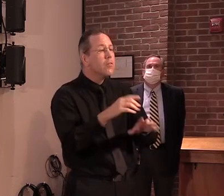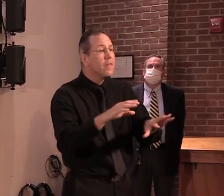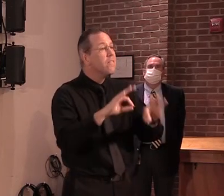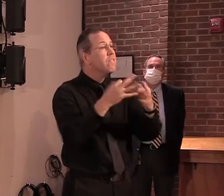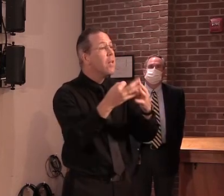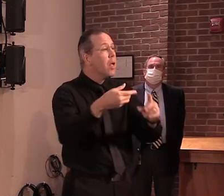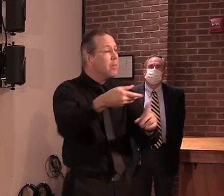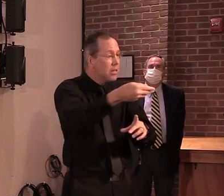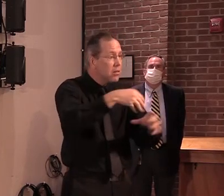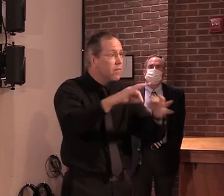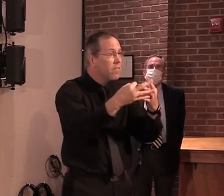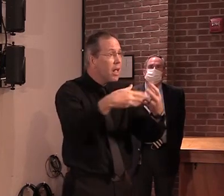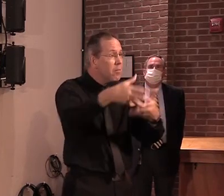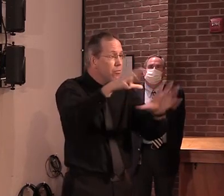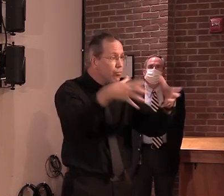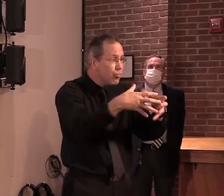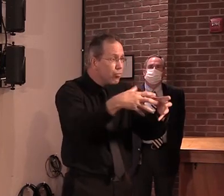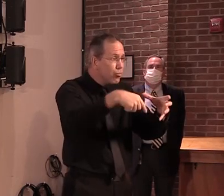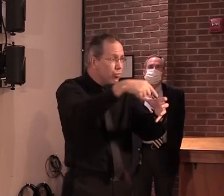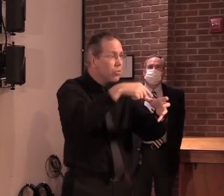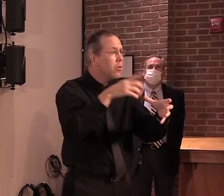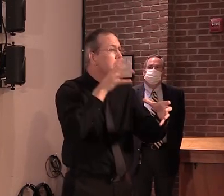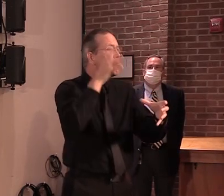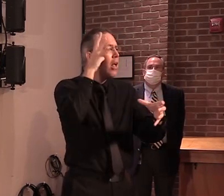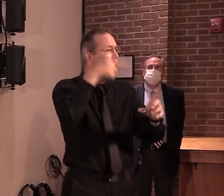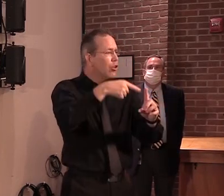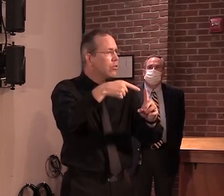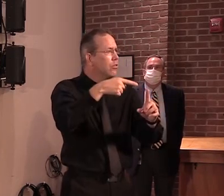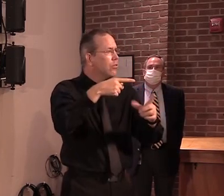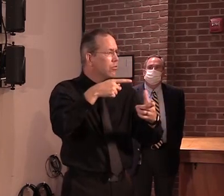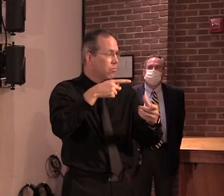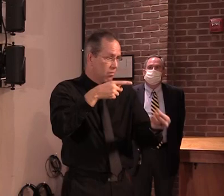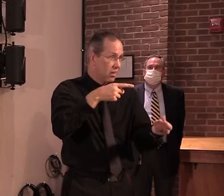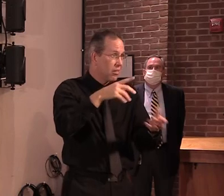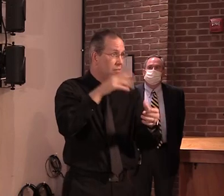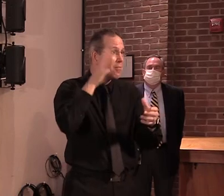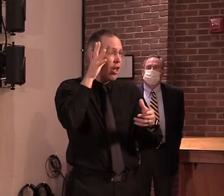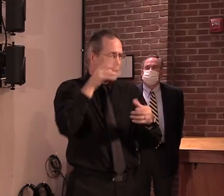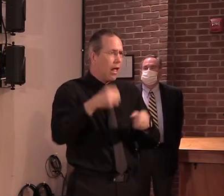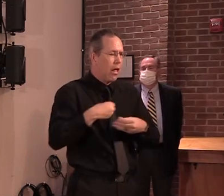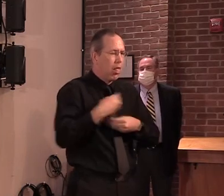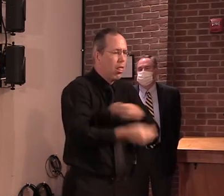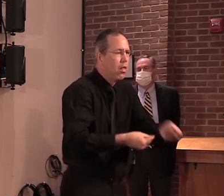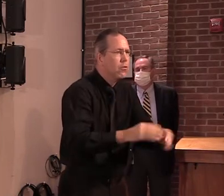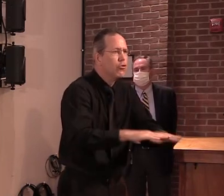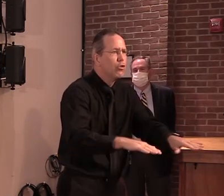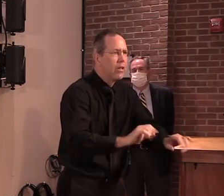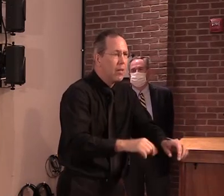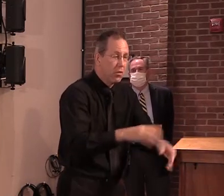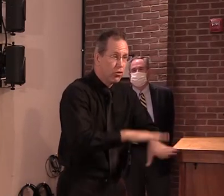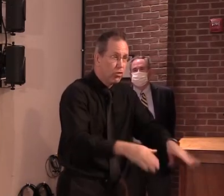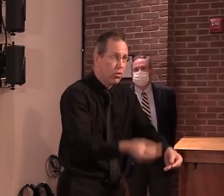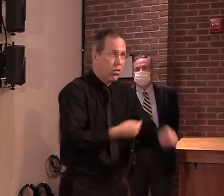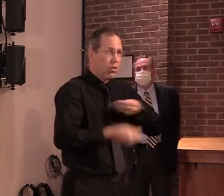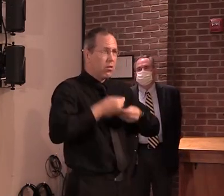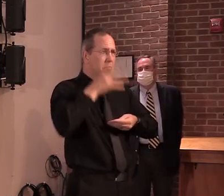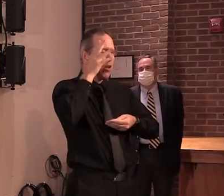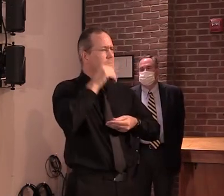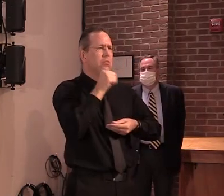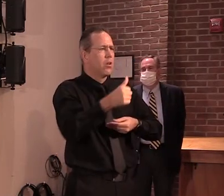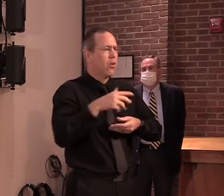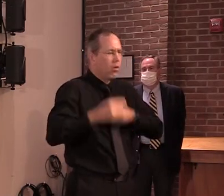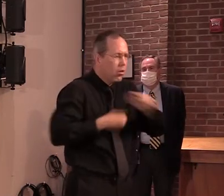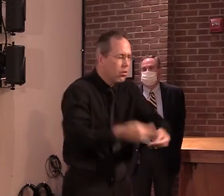the child. And 3, school-based studies from around the world have not shown significant transmission